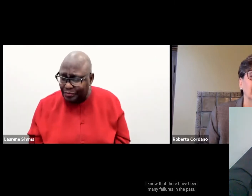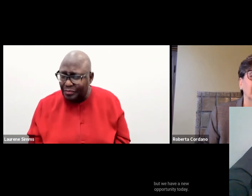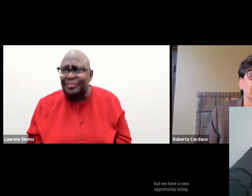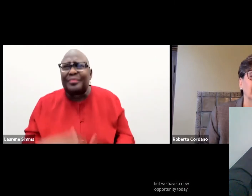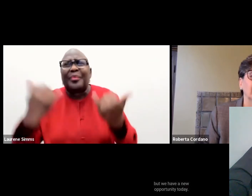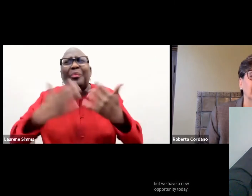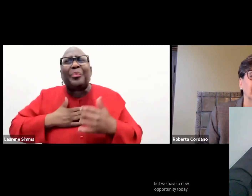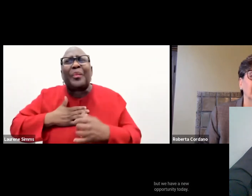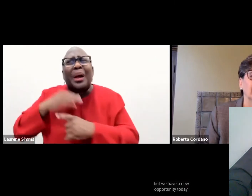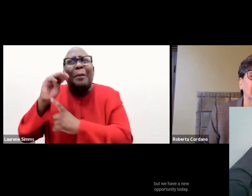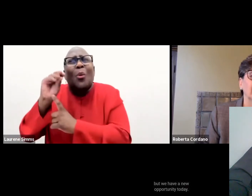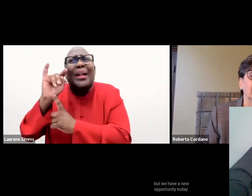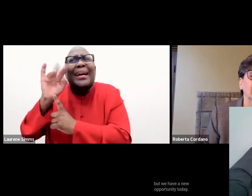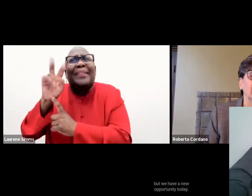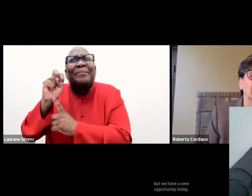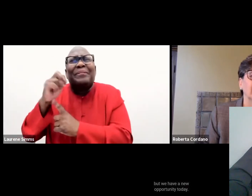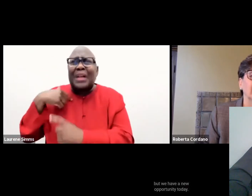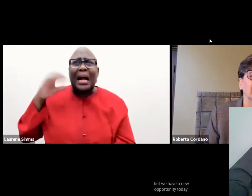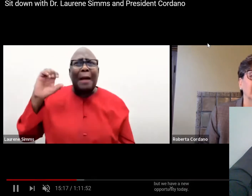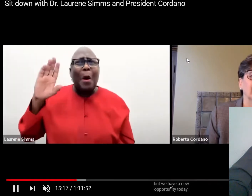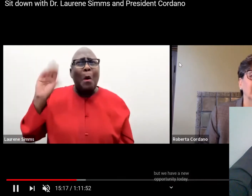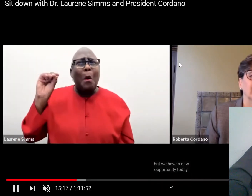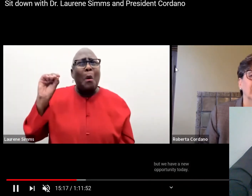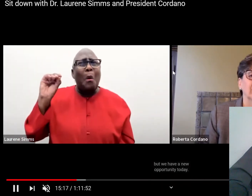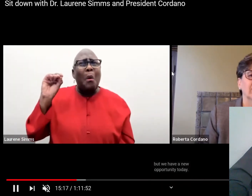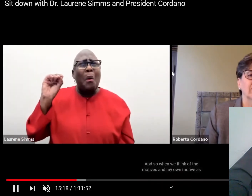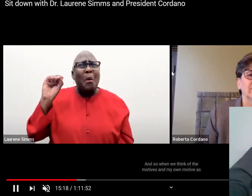failures in the past as well.